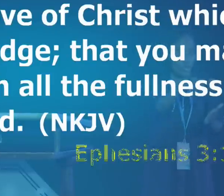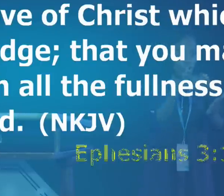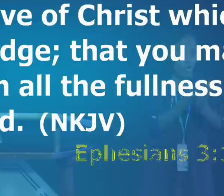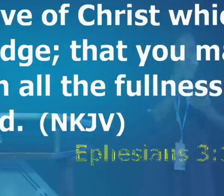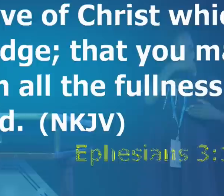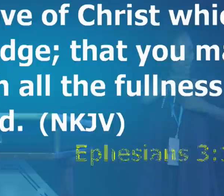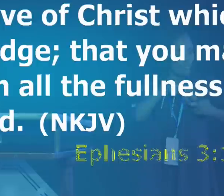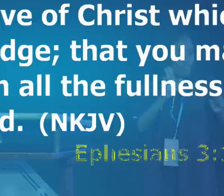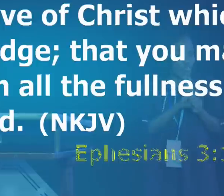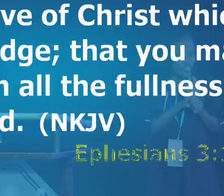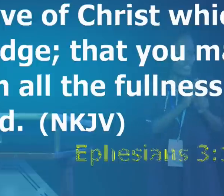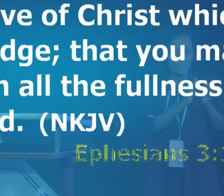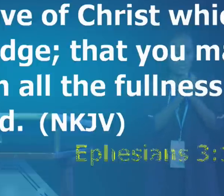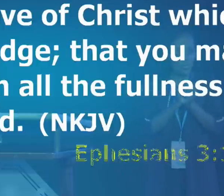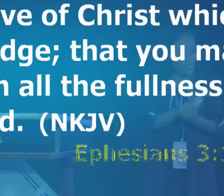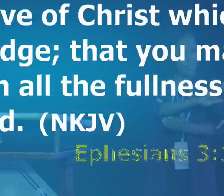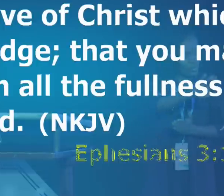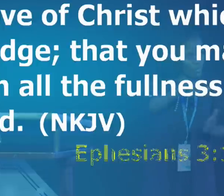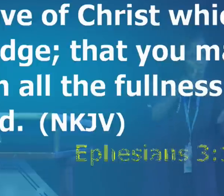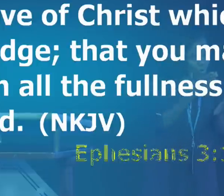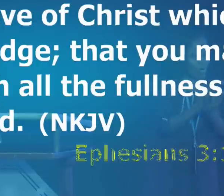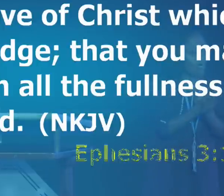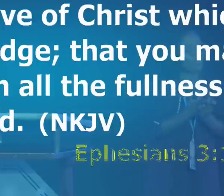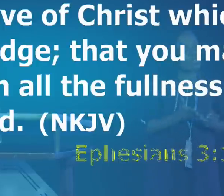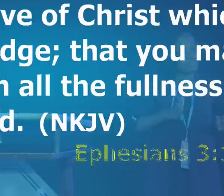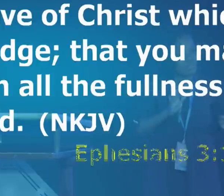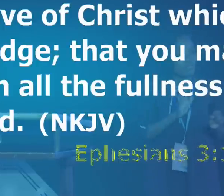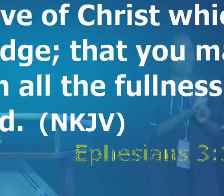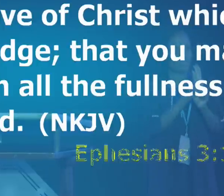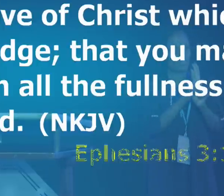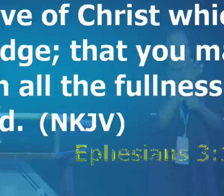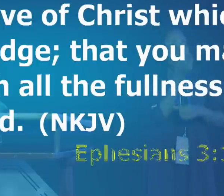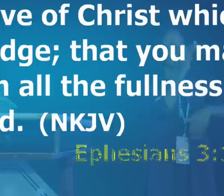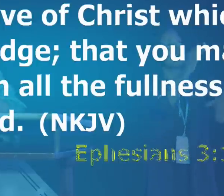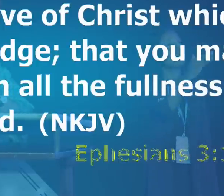with all the fullness of God.